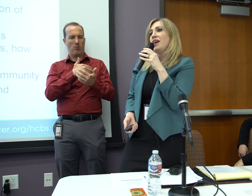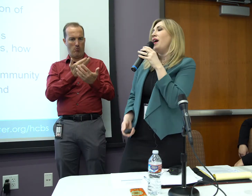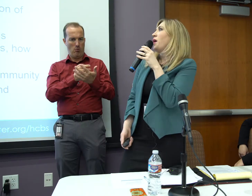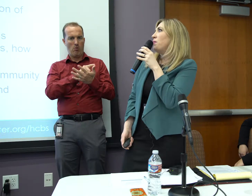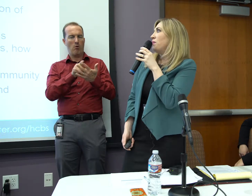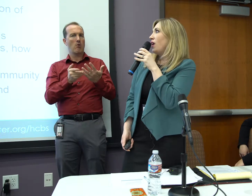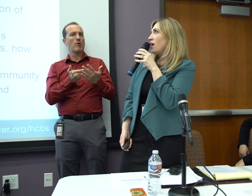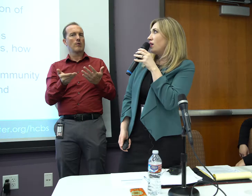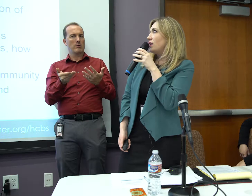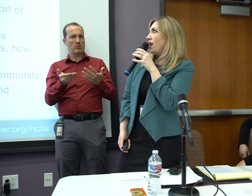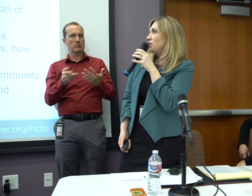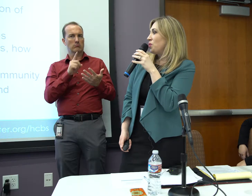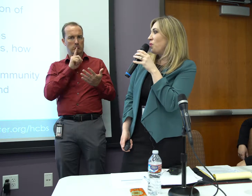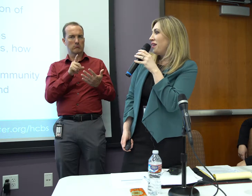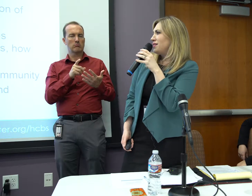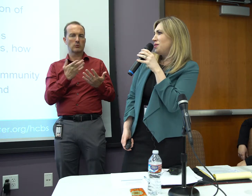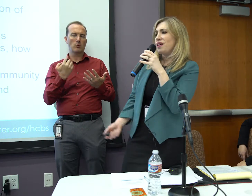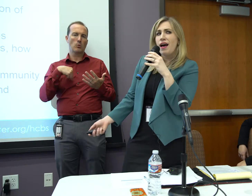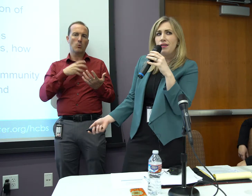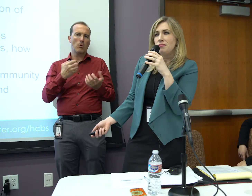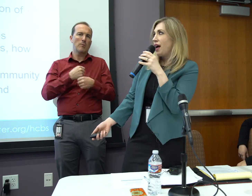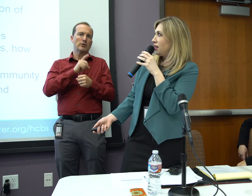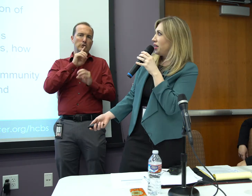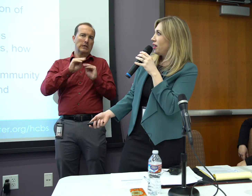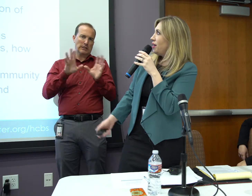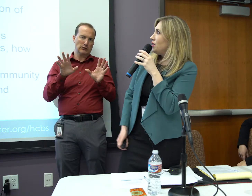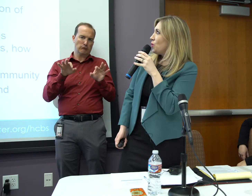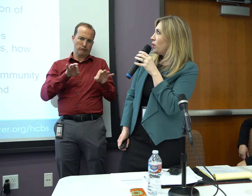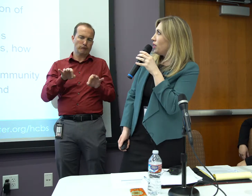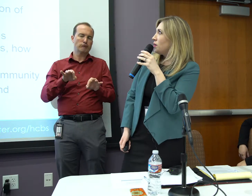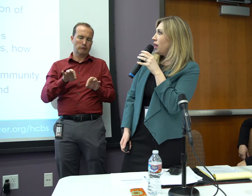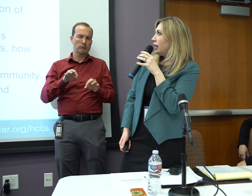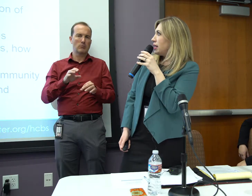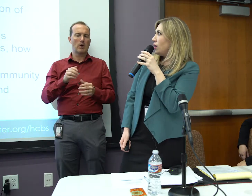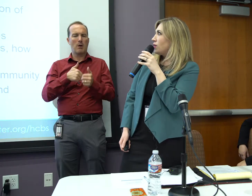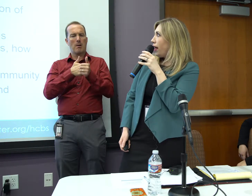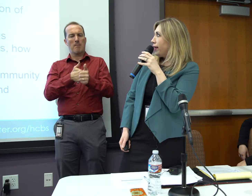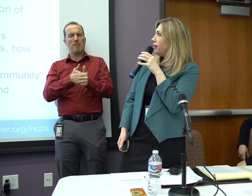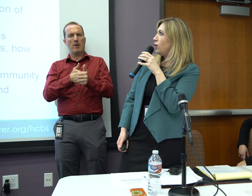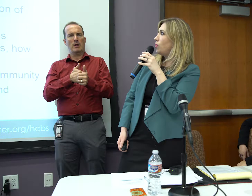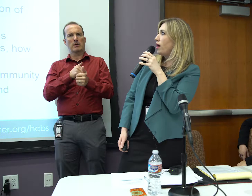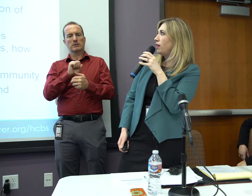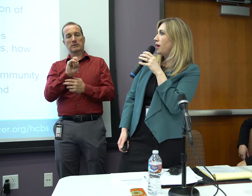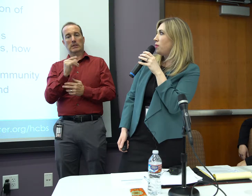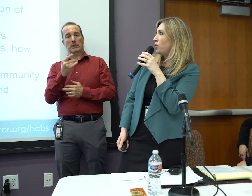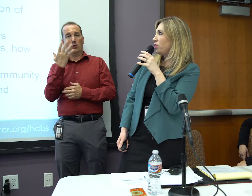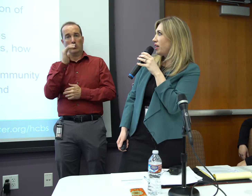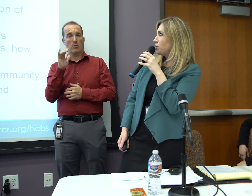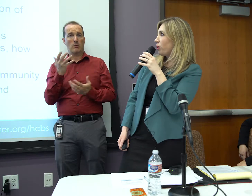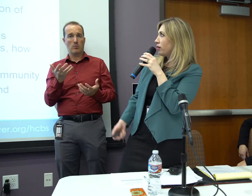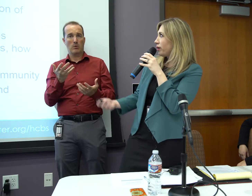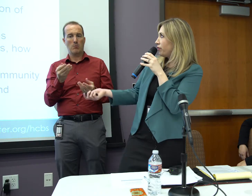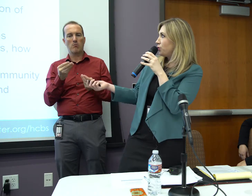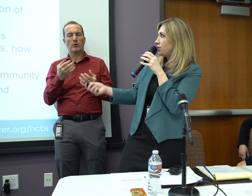things, and so we wanted to make that clear. So what would a compliant setting look like? Well, it would